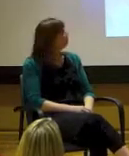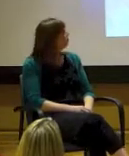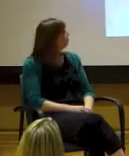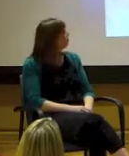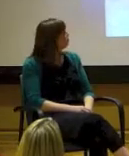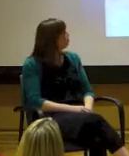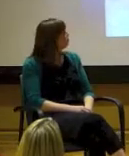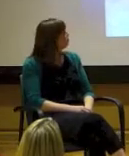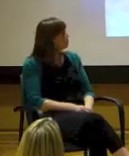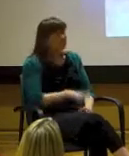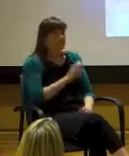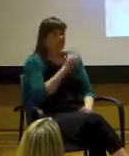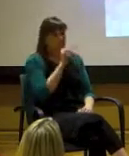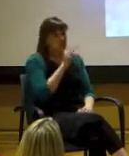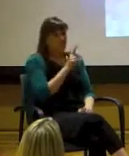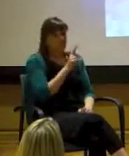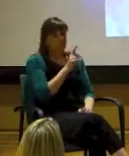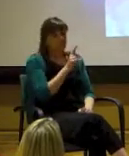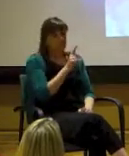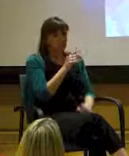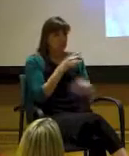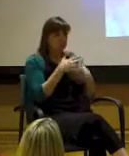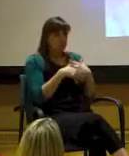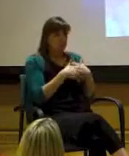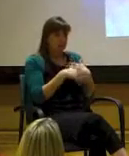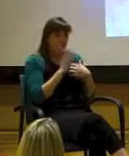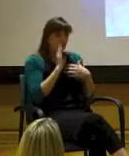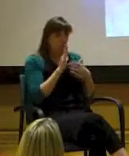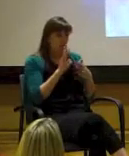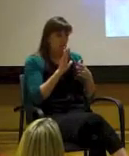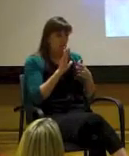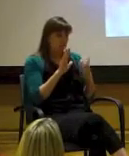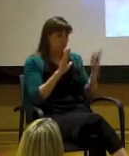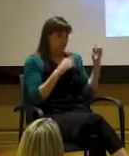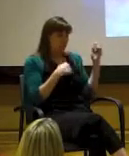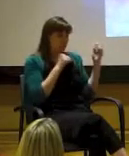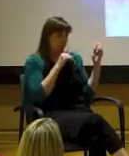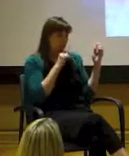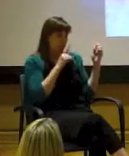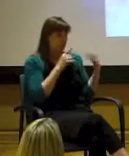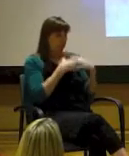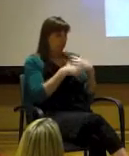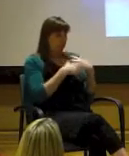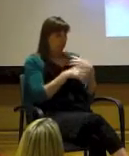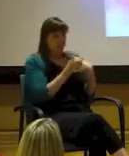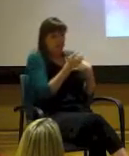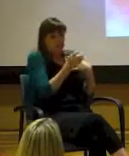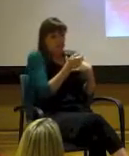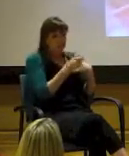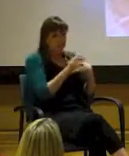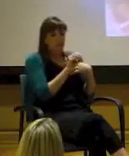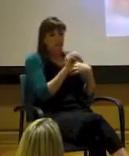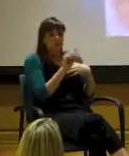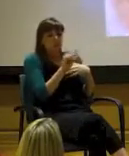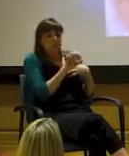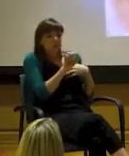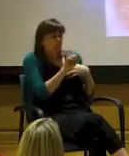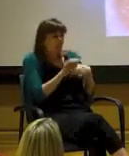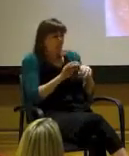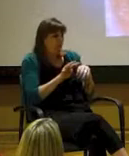And that's about as bloody as a spinal bifida case ever is. Just a little news here and there.